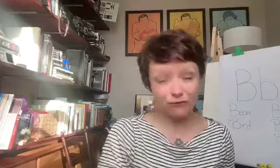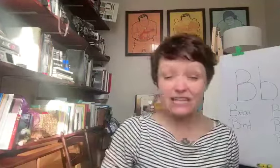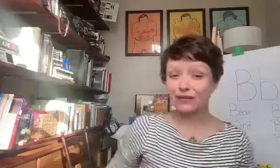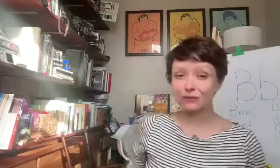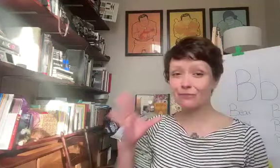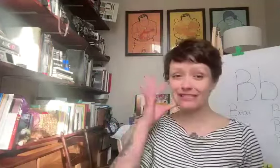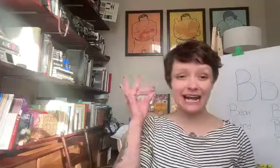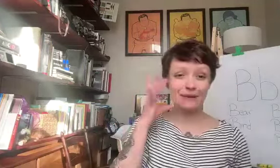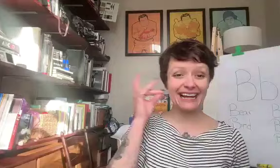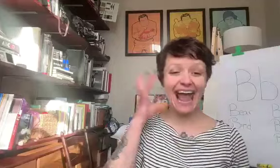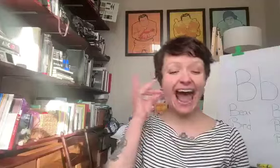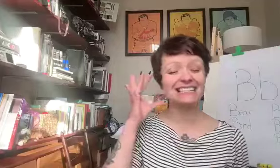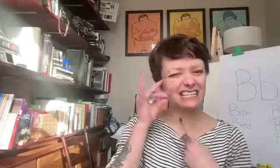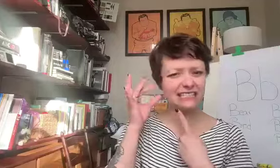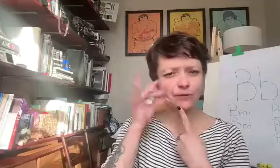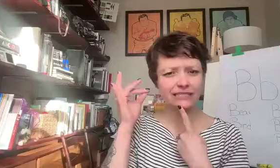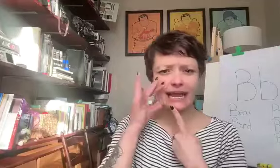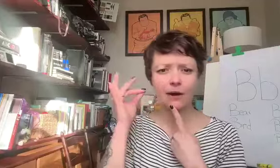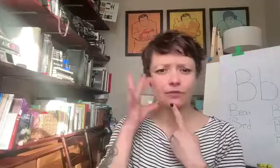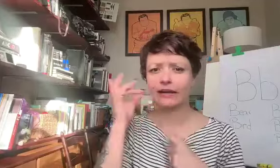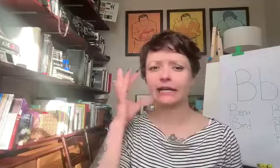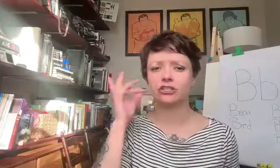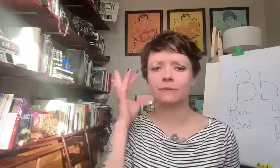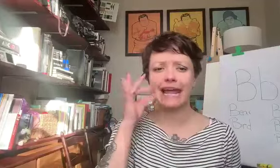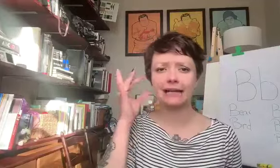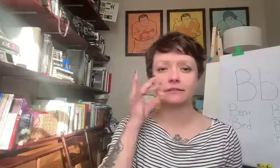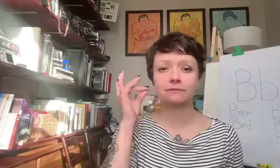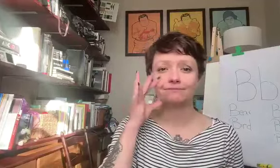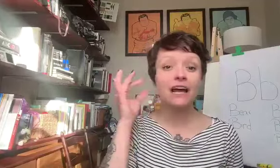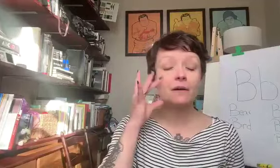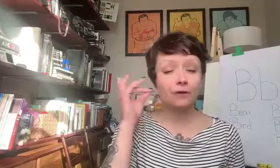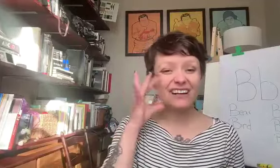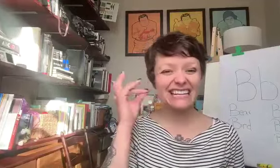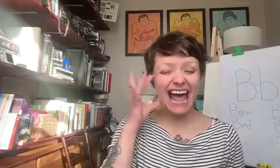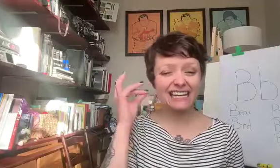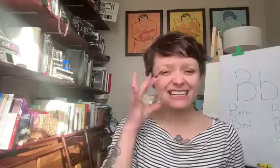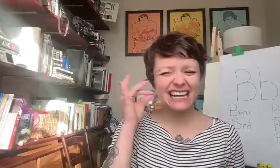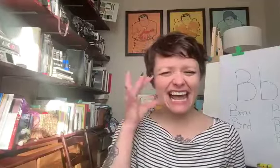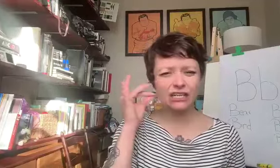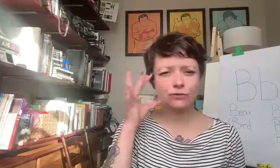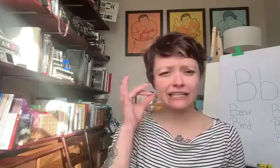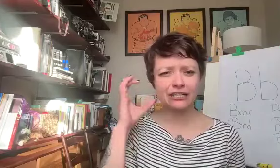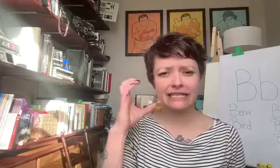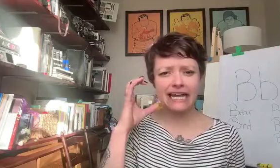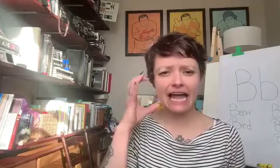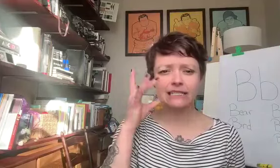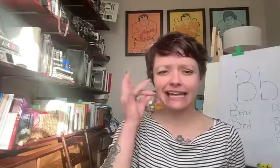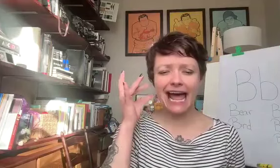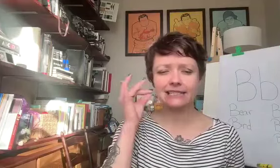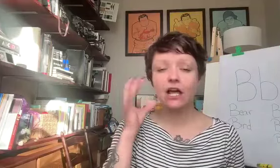friends, we're gonna read a book today about a cat. This is how we say cat with our hands. Show me cat. Perfect, cat. Cat starts with letter C. Cat.